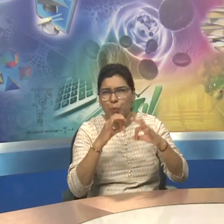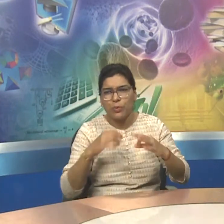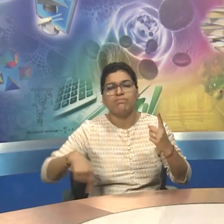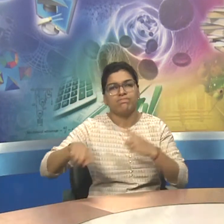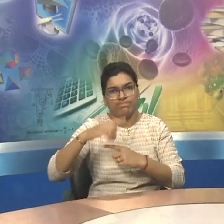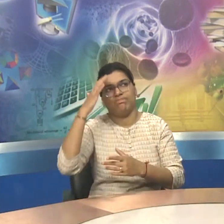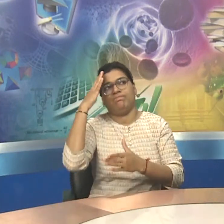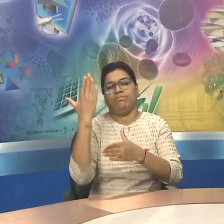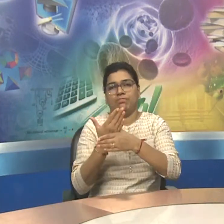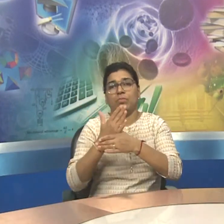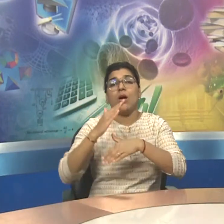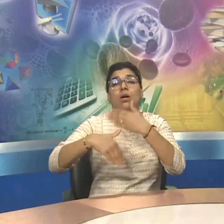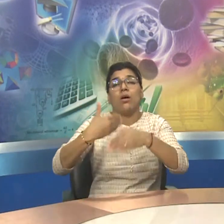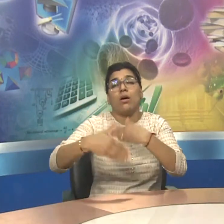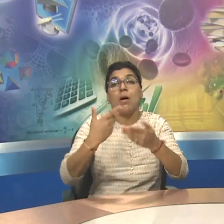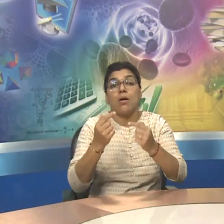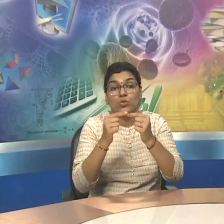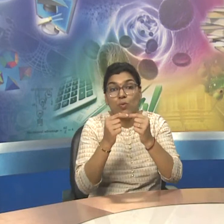that it should hold